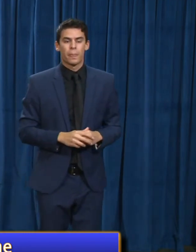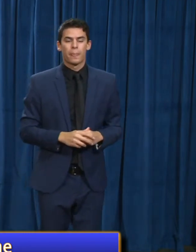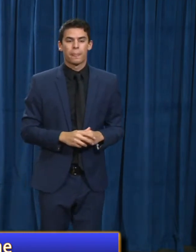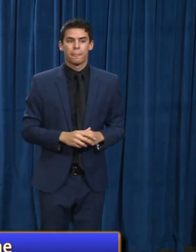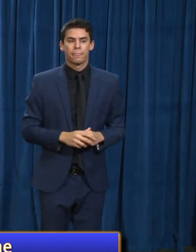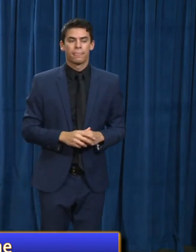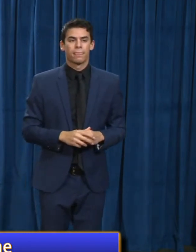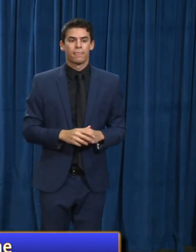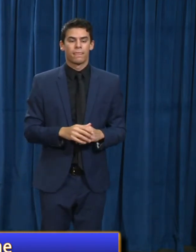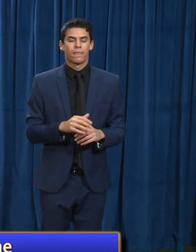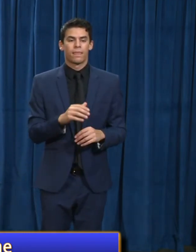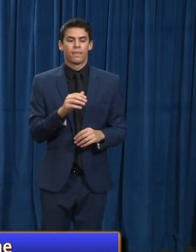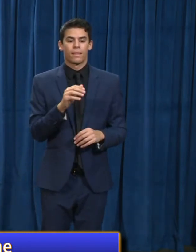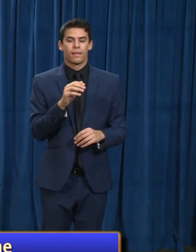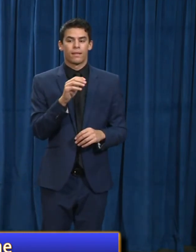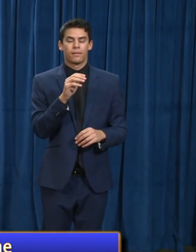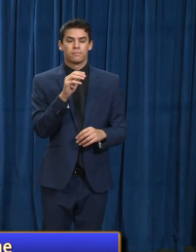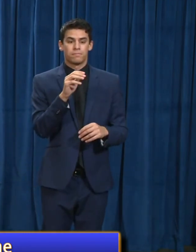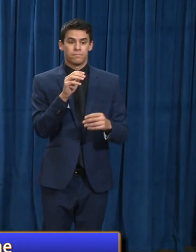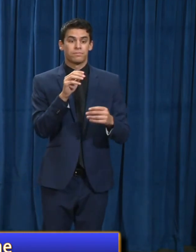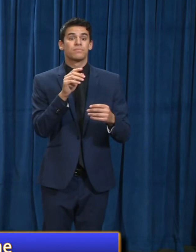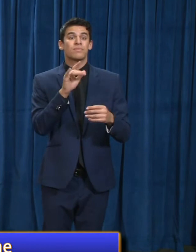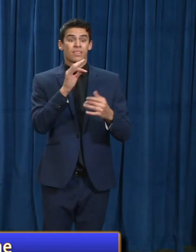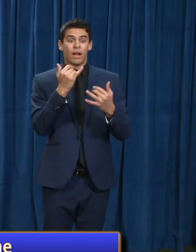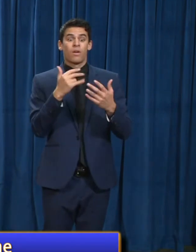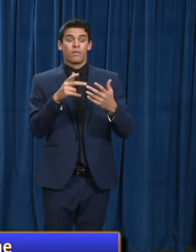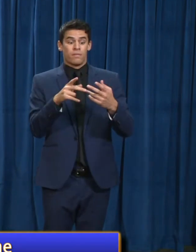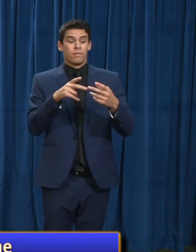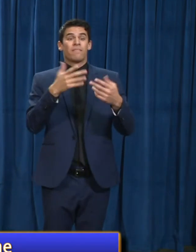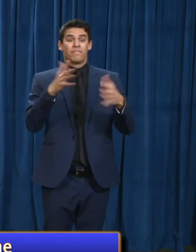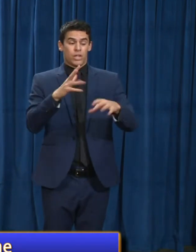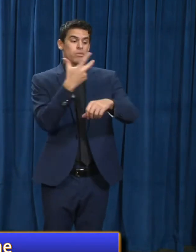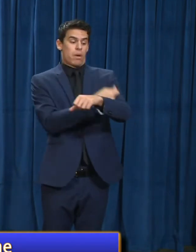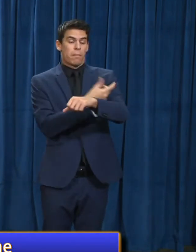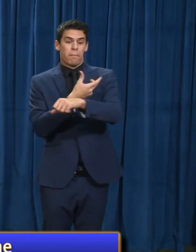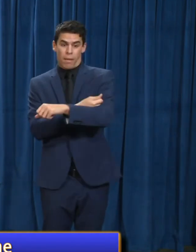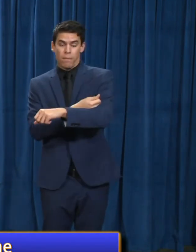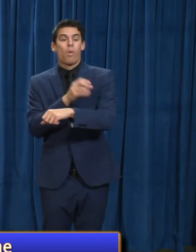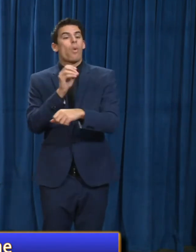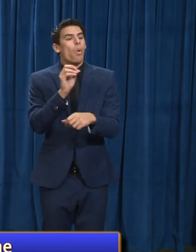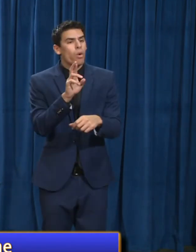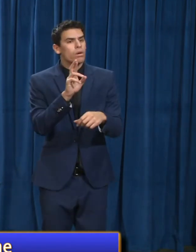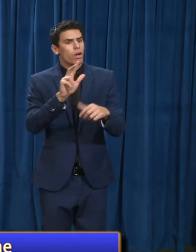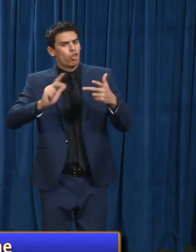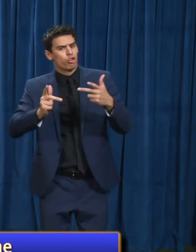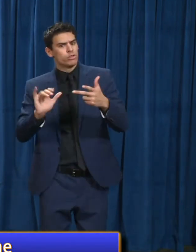either the series or has a booster. There is